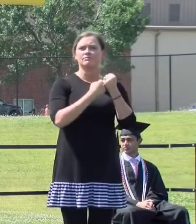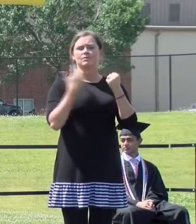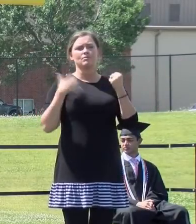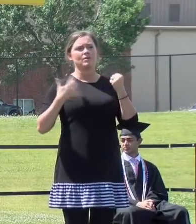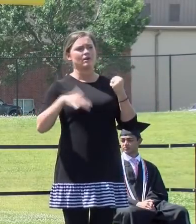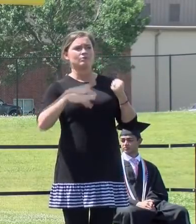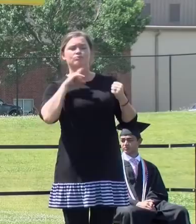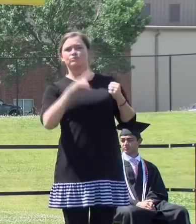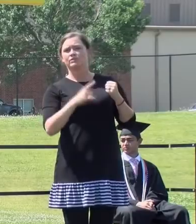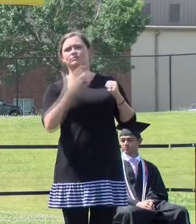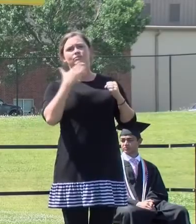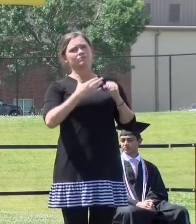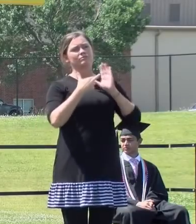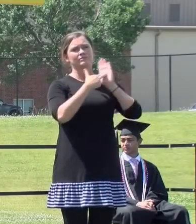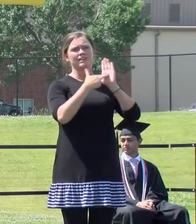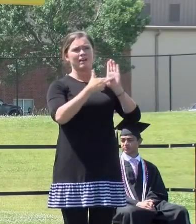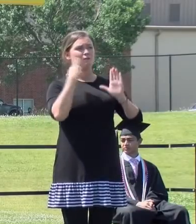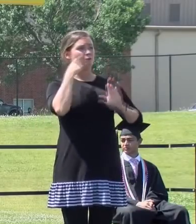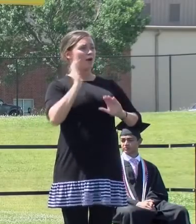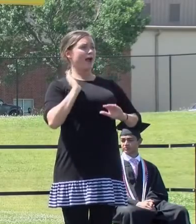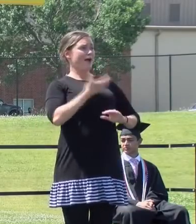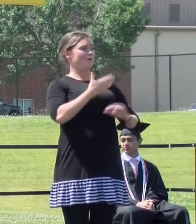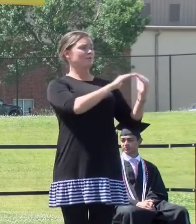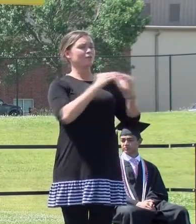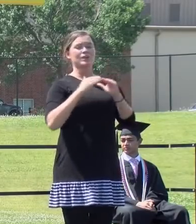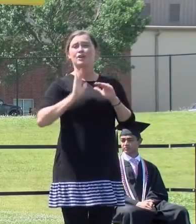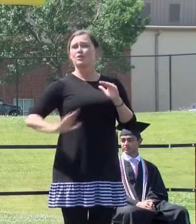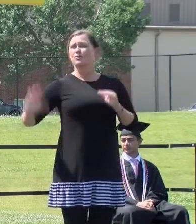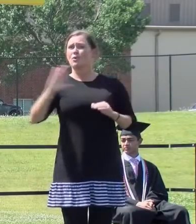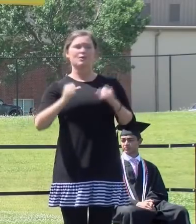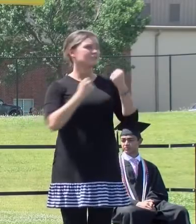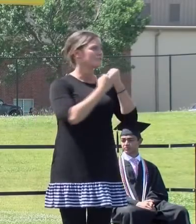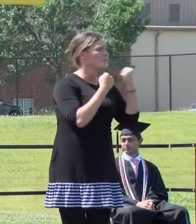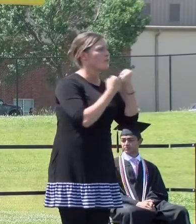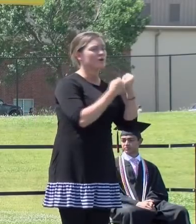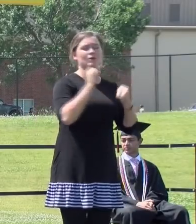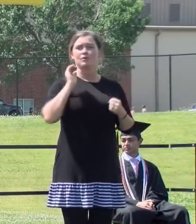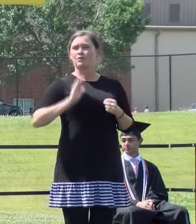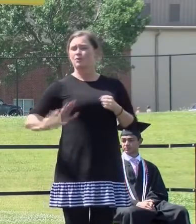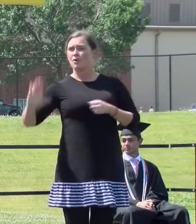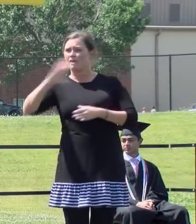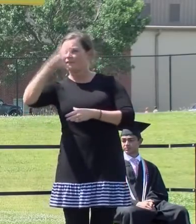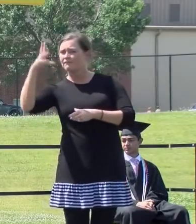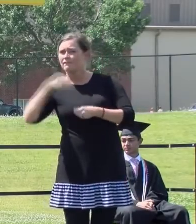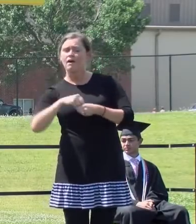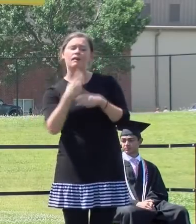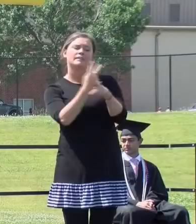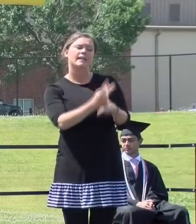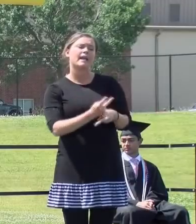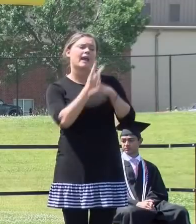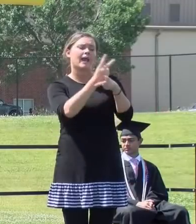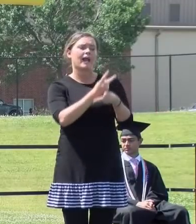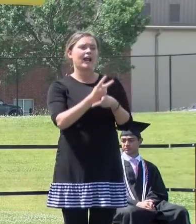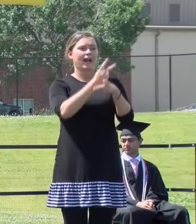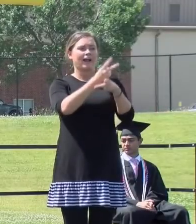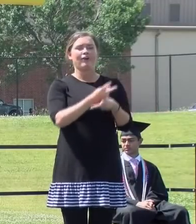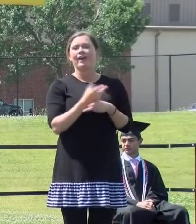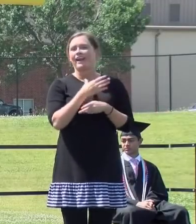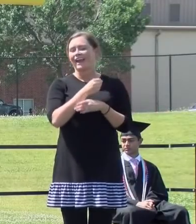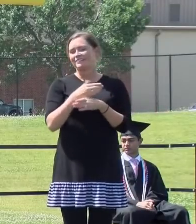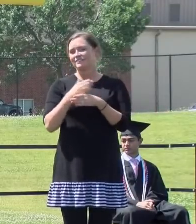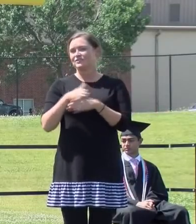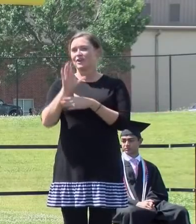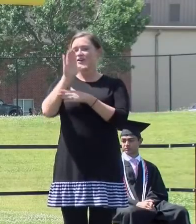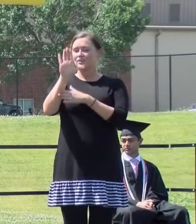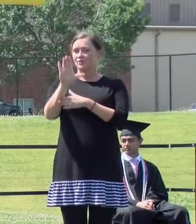outstanding representation of the community, your support, your involvement, your caring and sharing your sons and